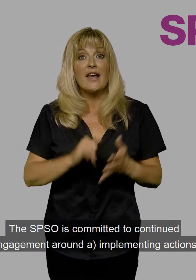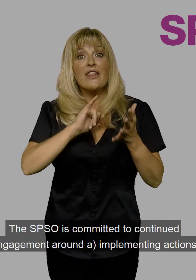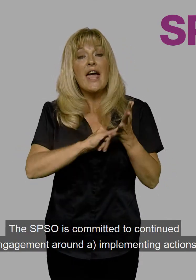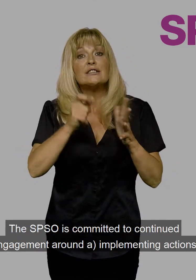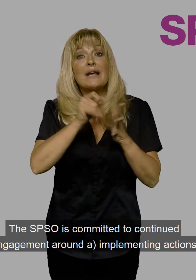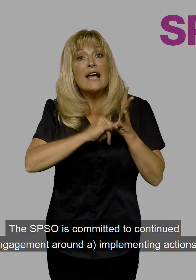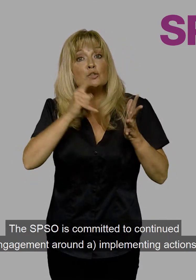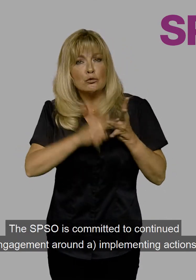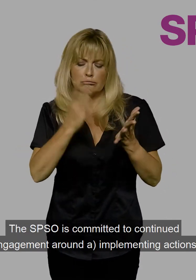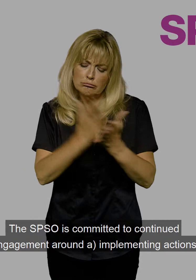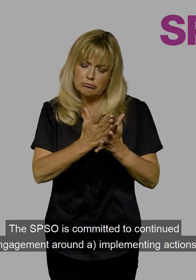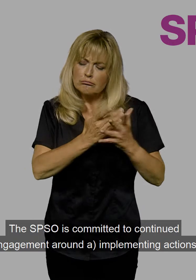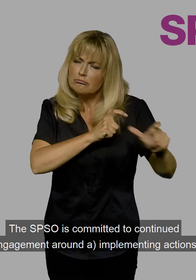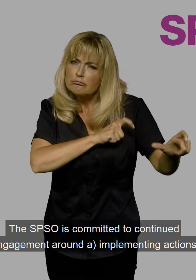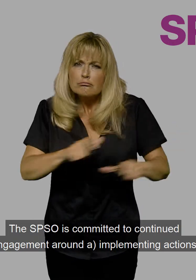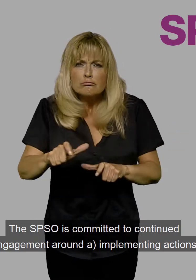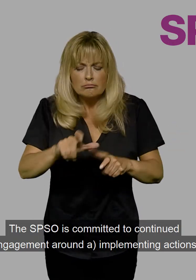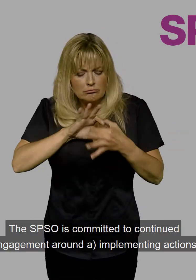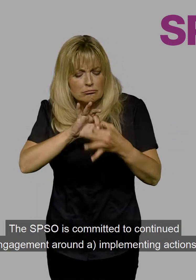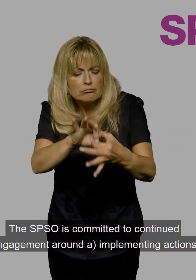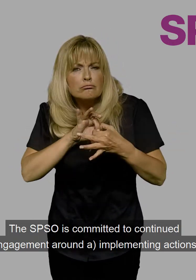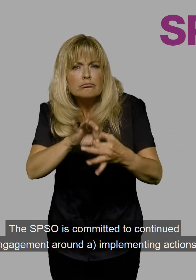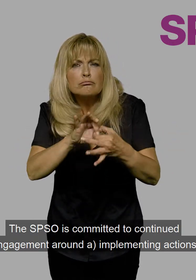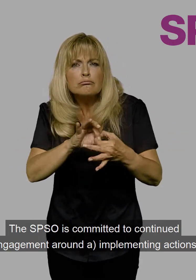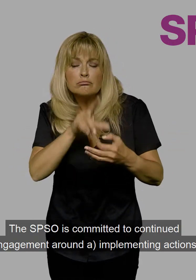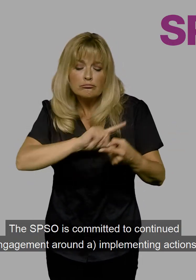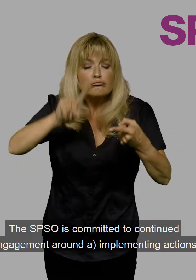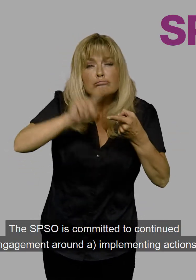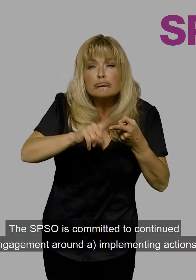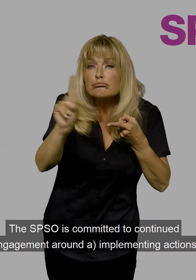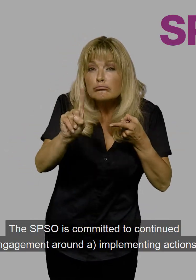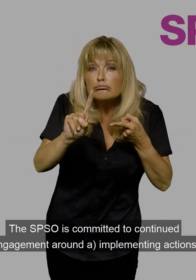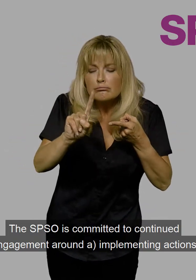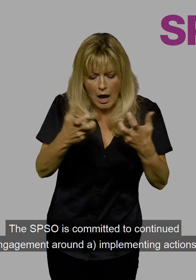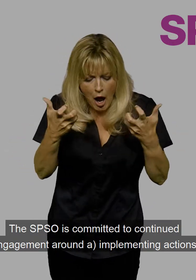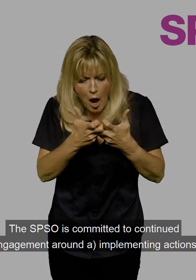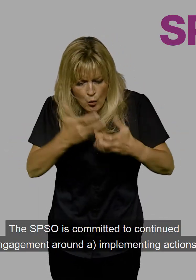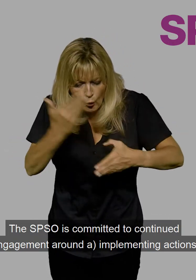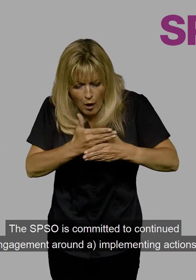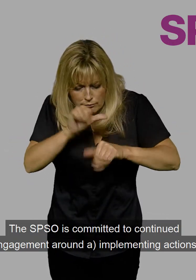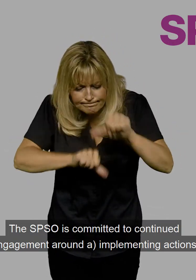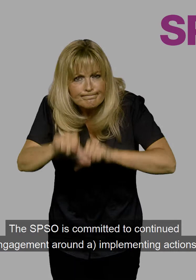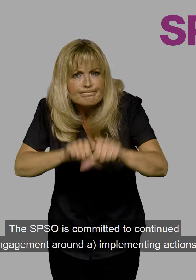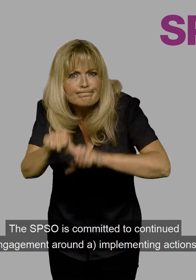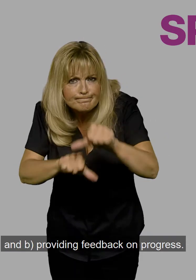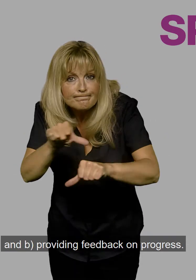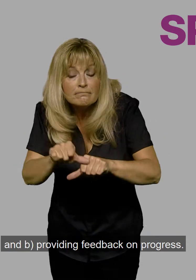The SPSO is committed to continued engagement around A. Implementing actions and